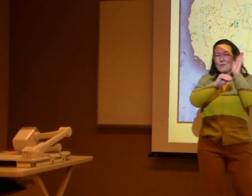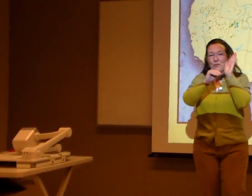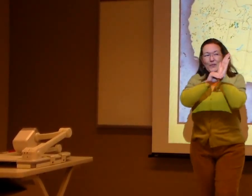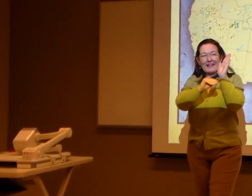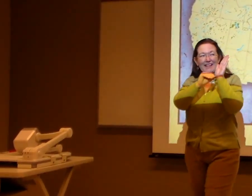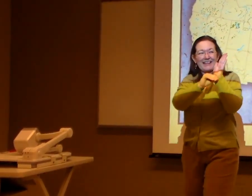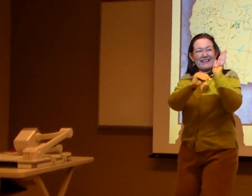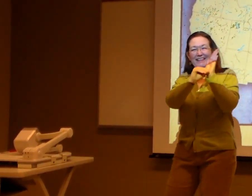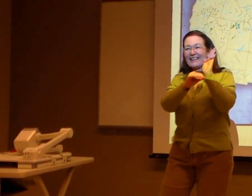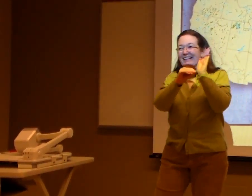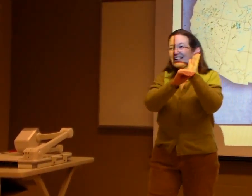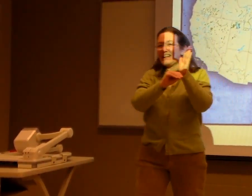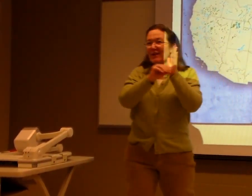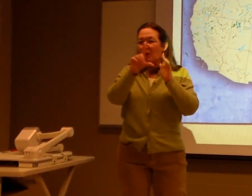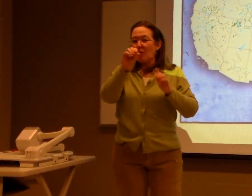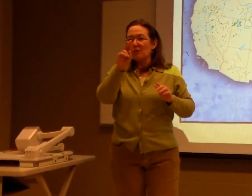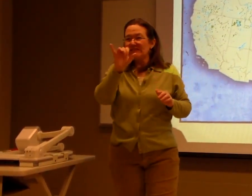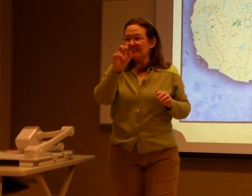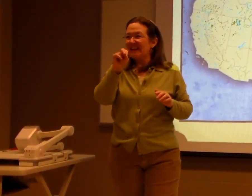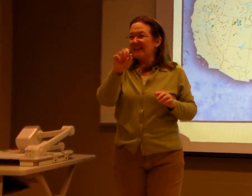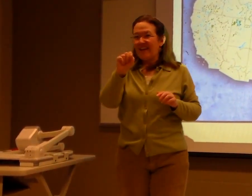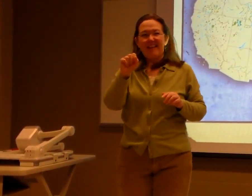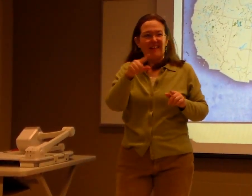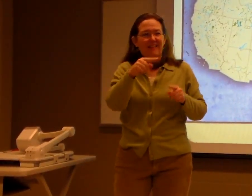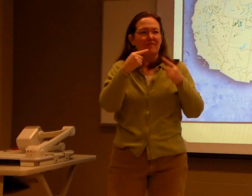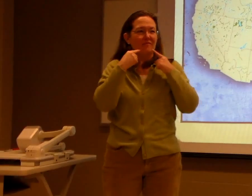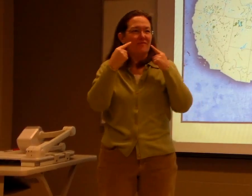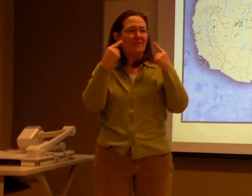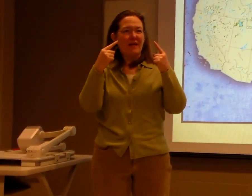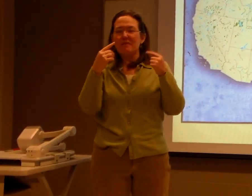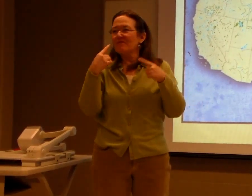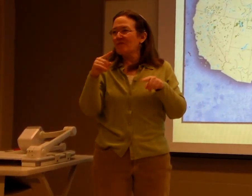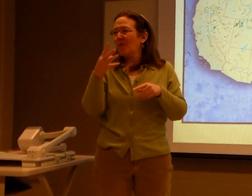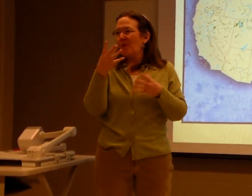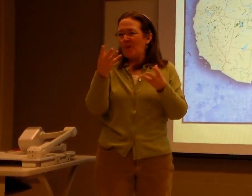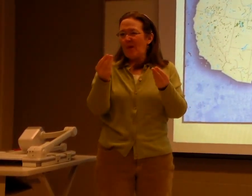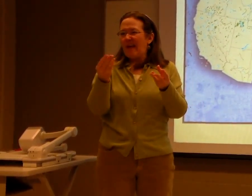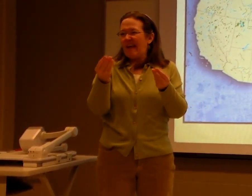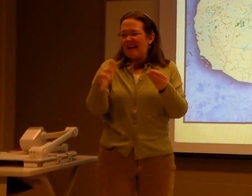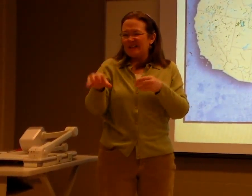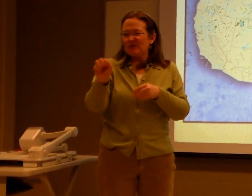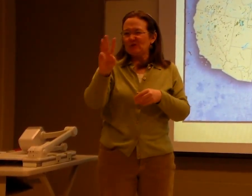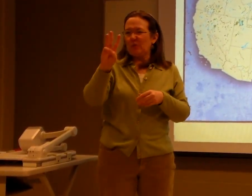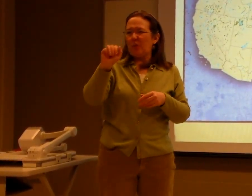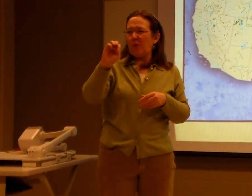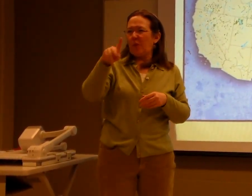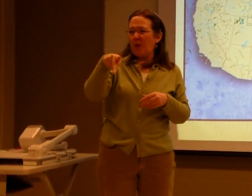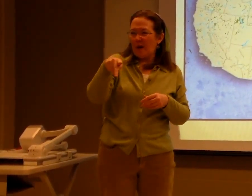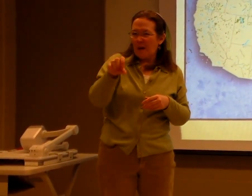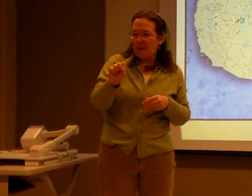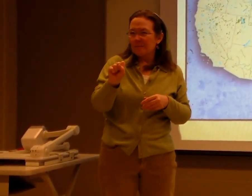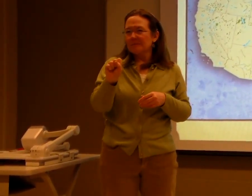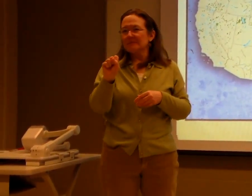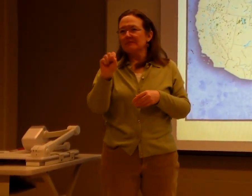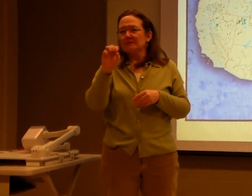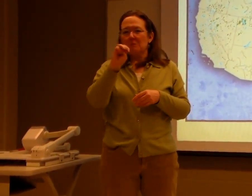Down here, I'm sure you're familiar with this, Louisiana, are very famous for their wetlands,